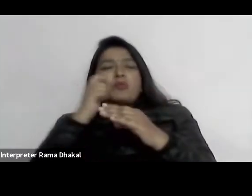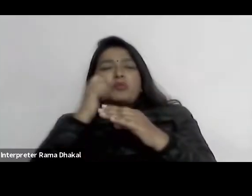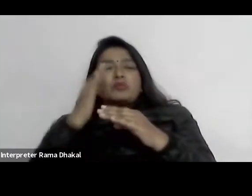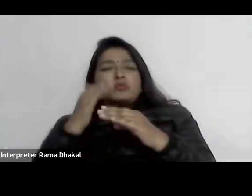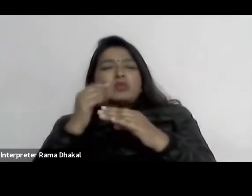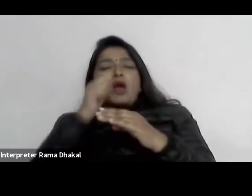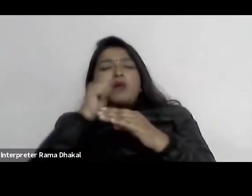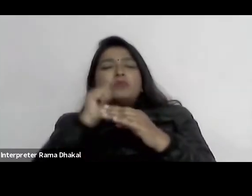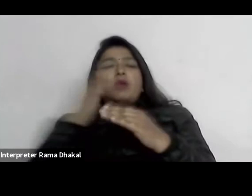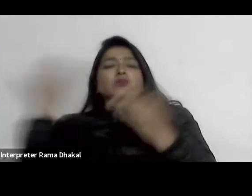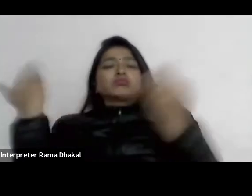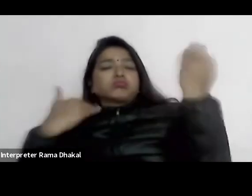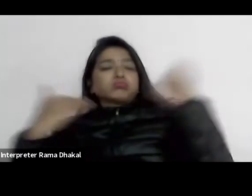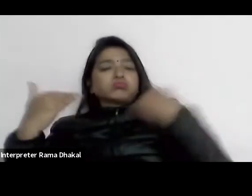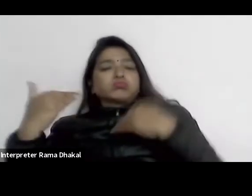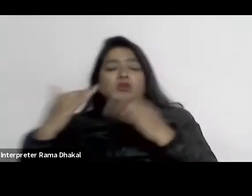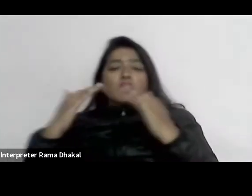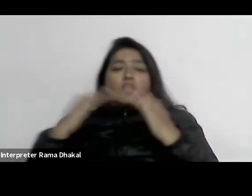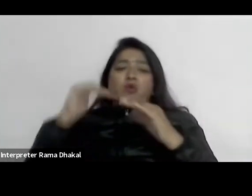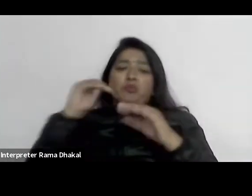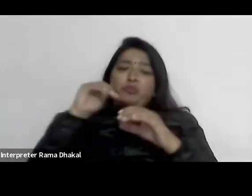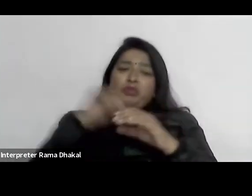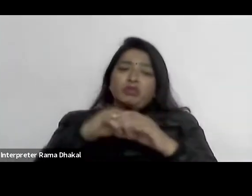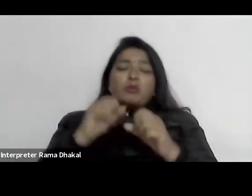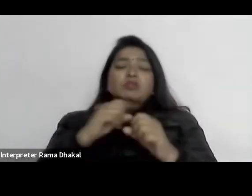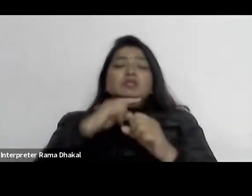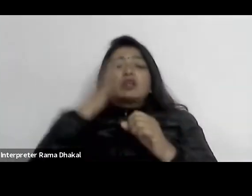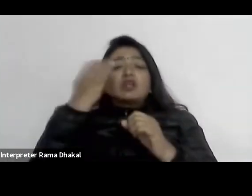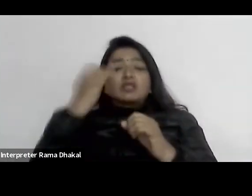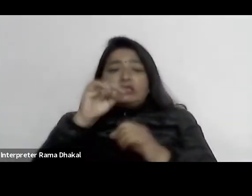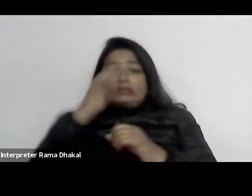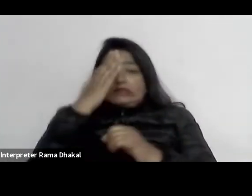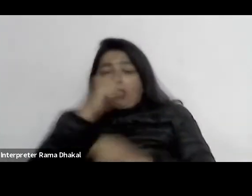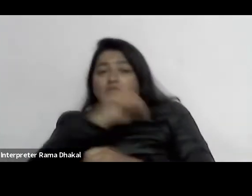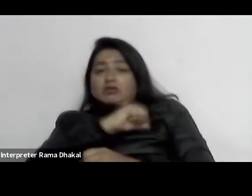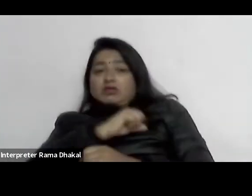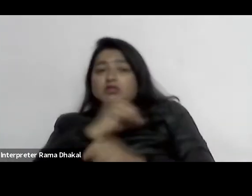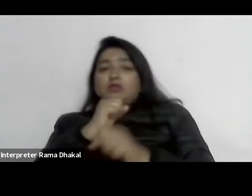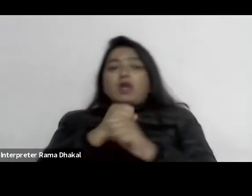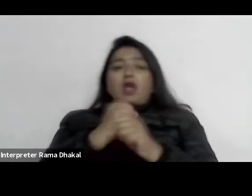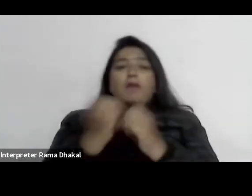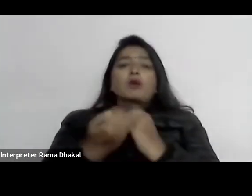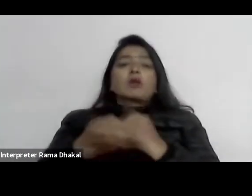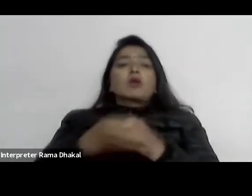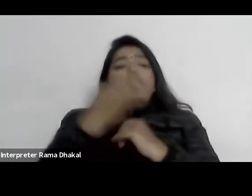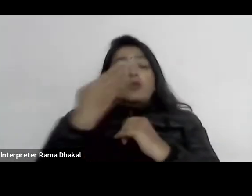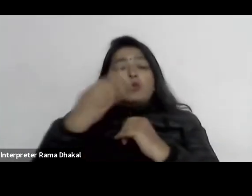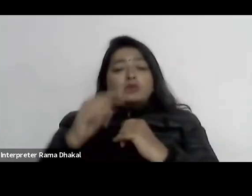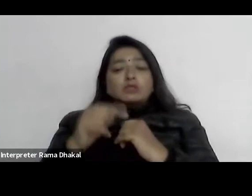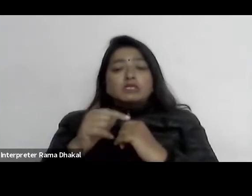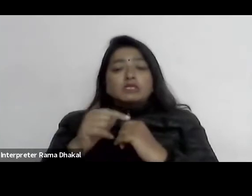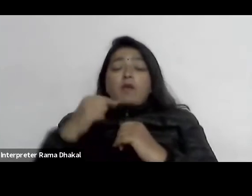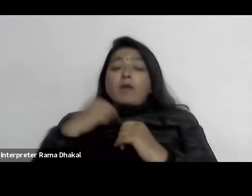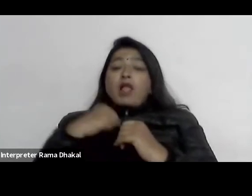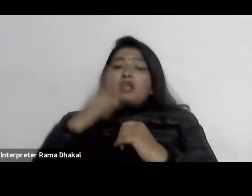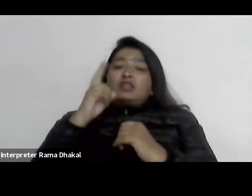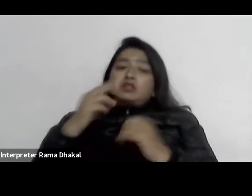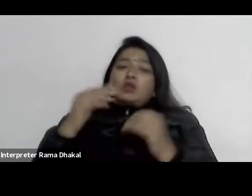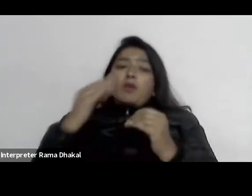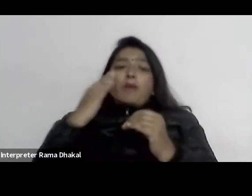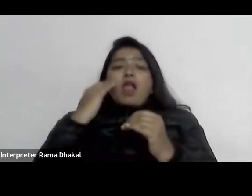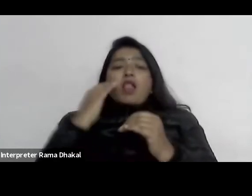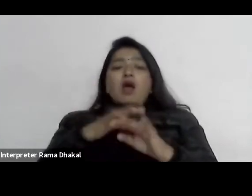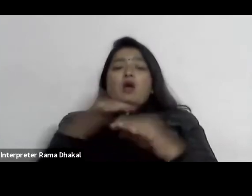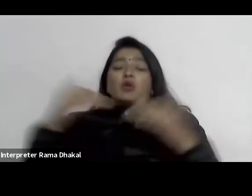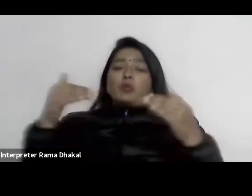work in domestic work, in factories, in sex work. And I have met women who did both. They worked